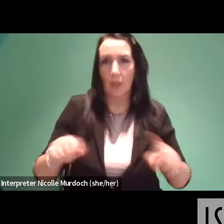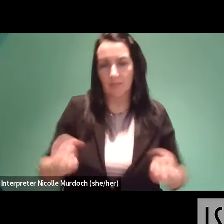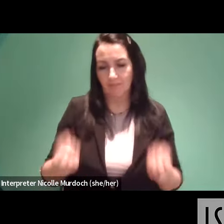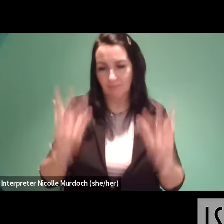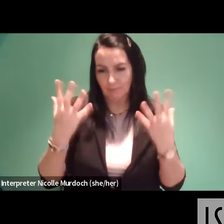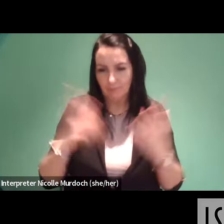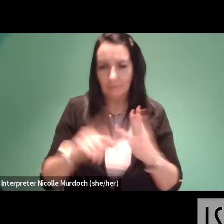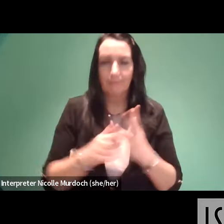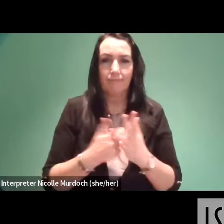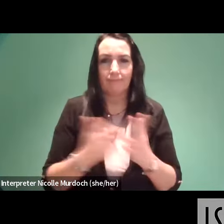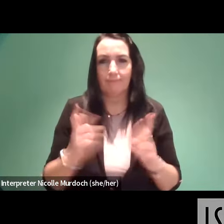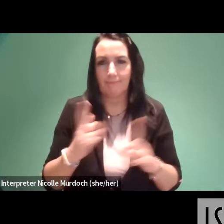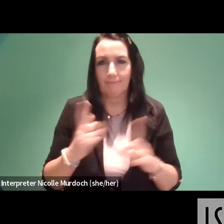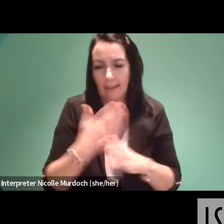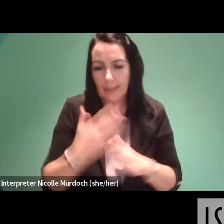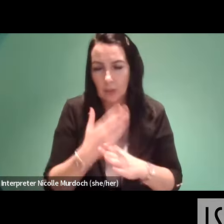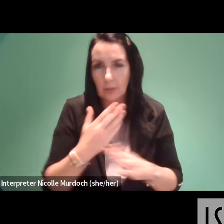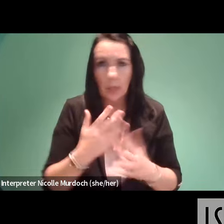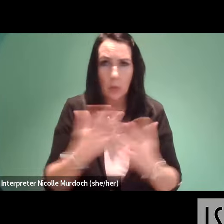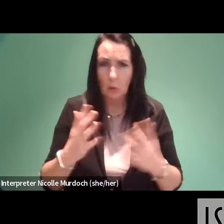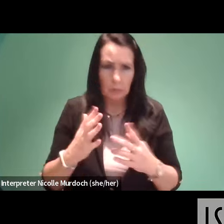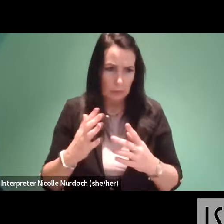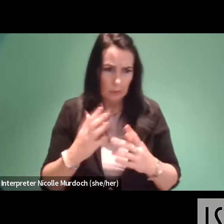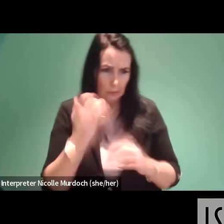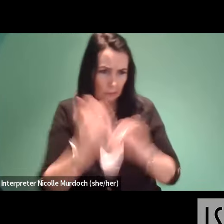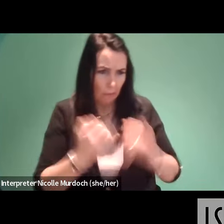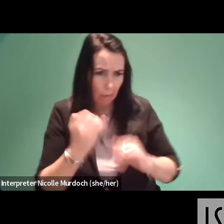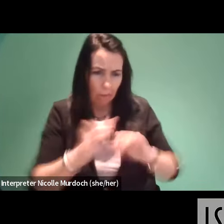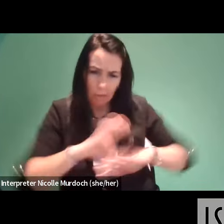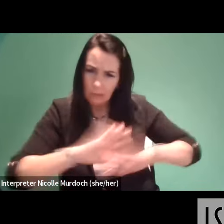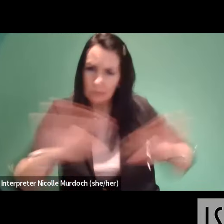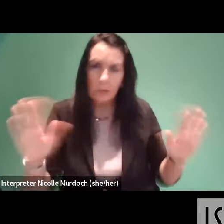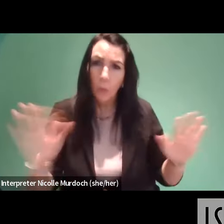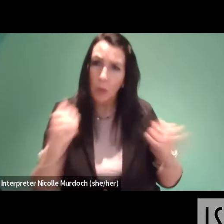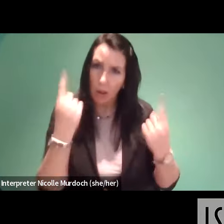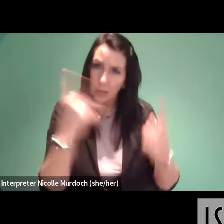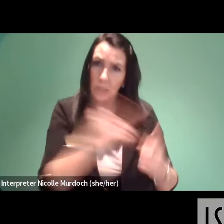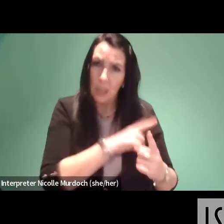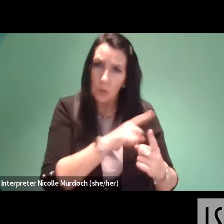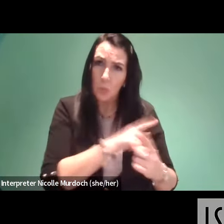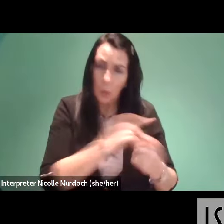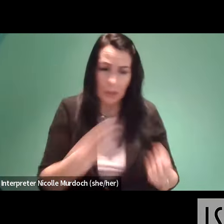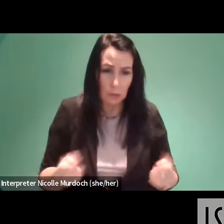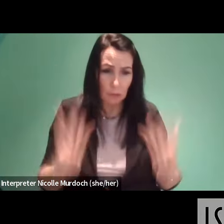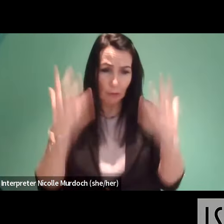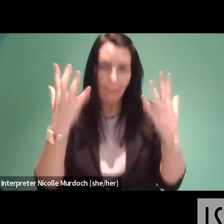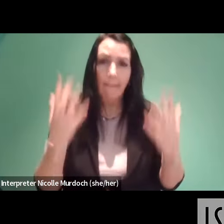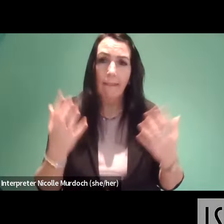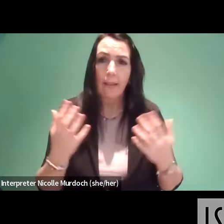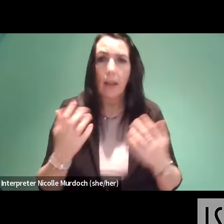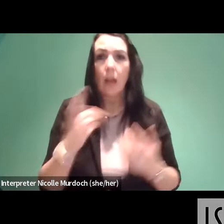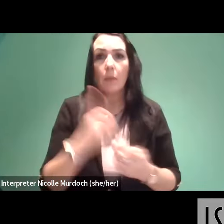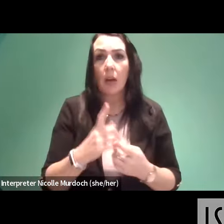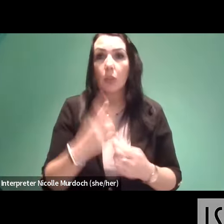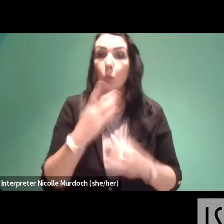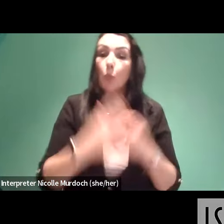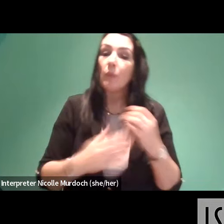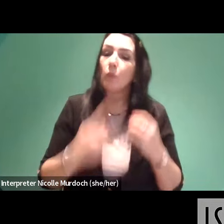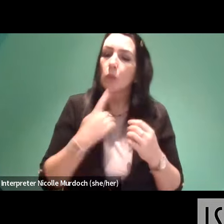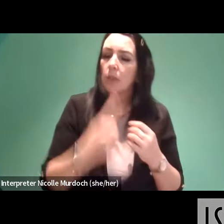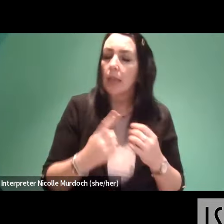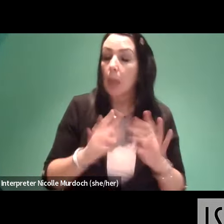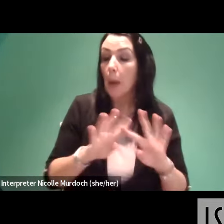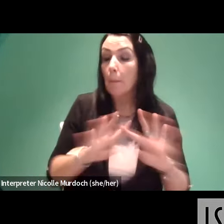We certainly not in any way condemn those people. We totally understand why they're taking industrial action. What we've not said is we're going to go on picket lines.